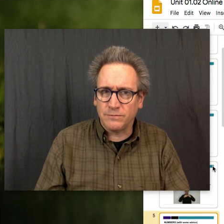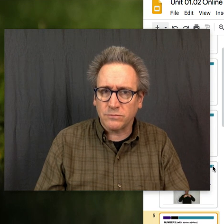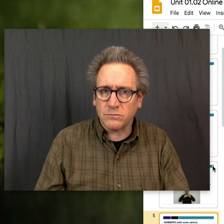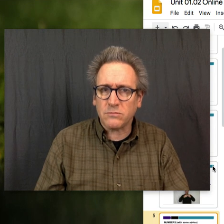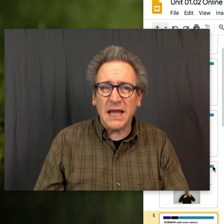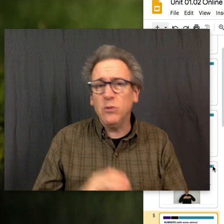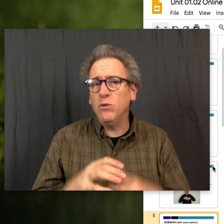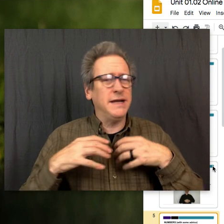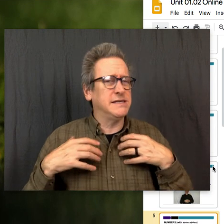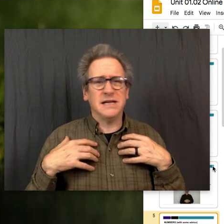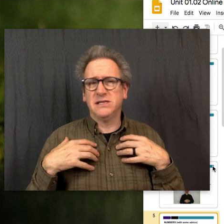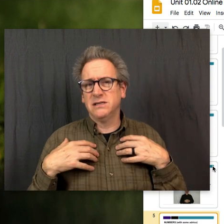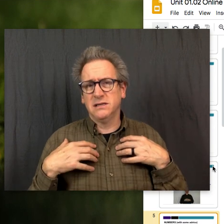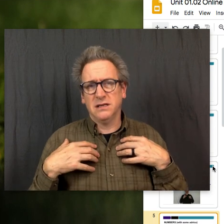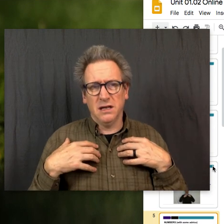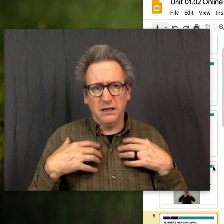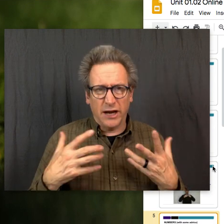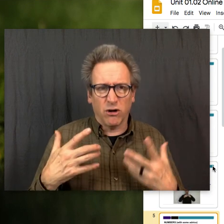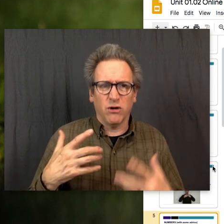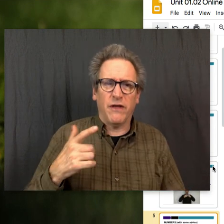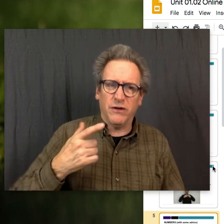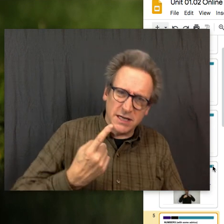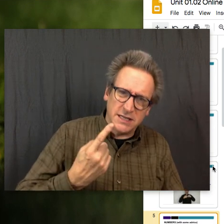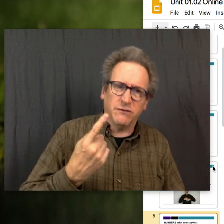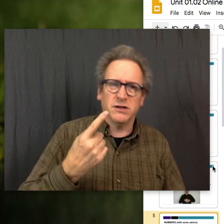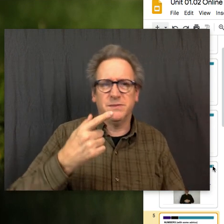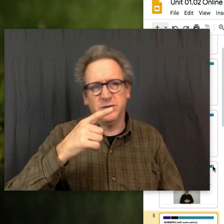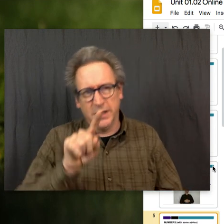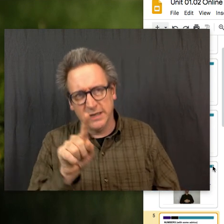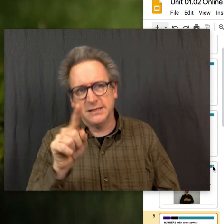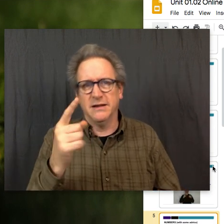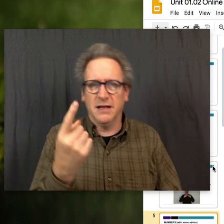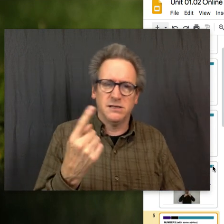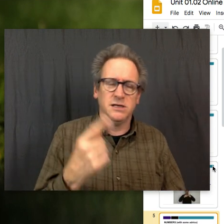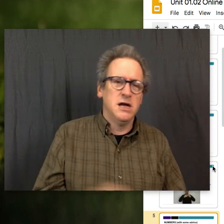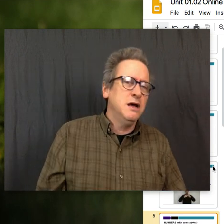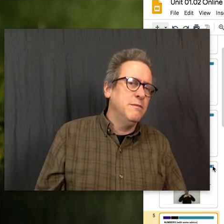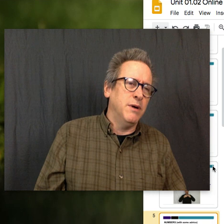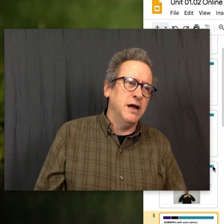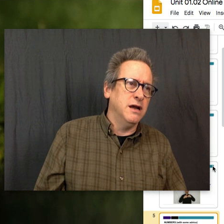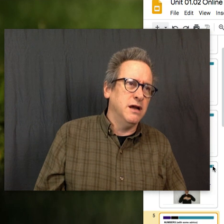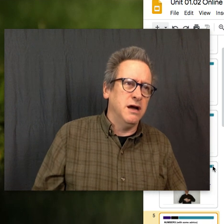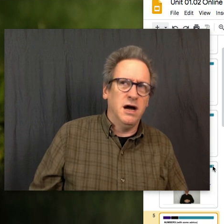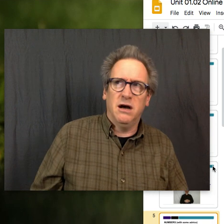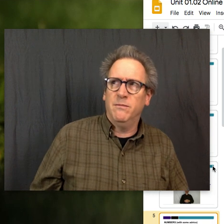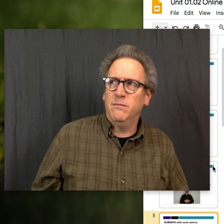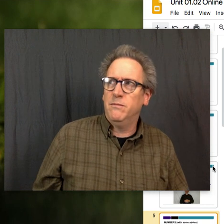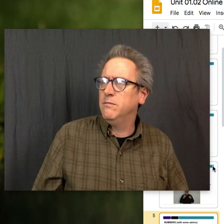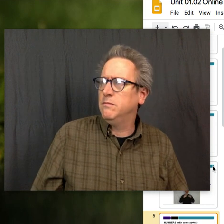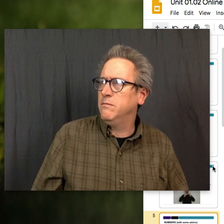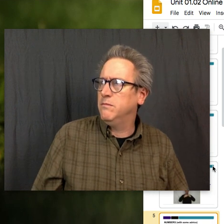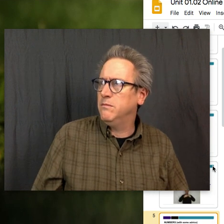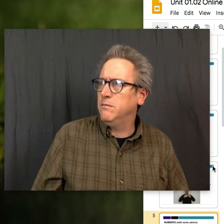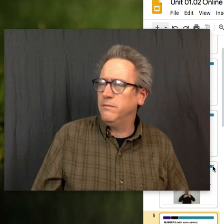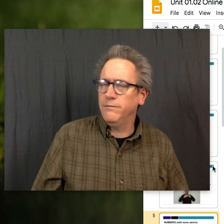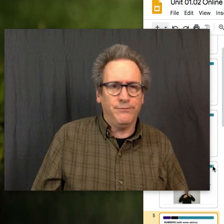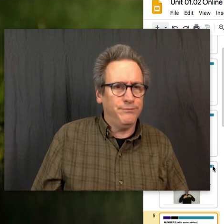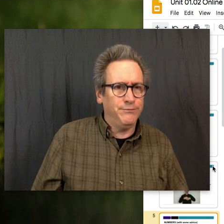it. It will make sense later that there's a difference between this and this. But